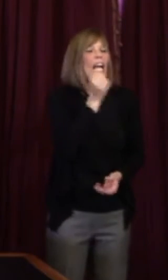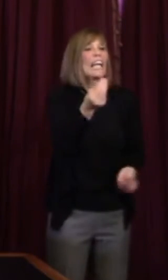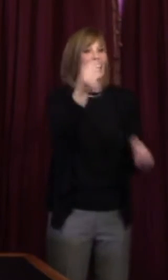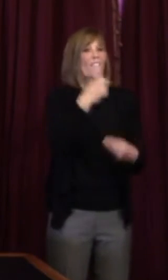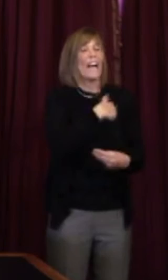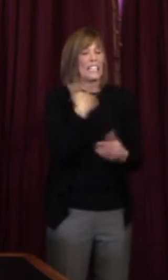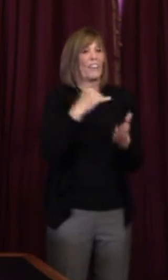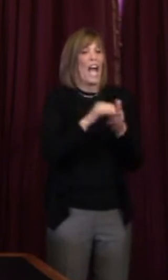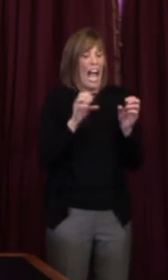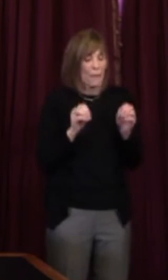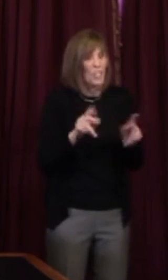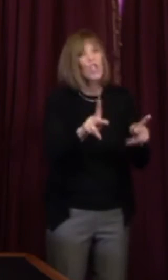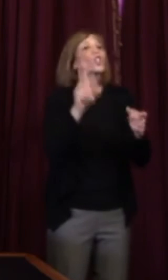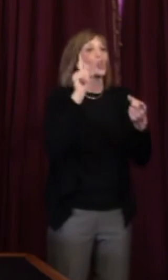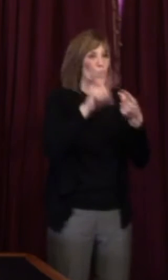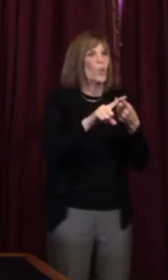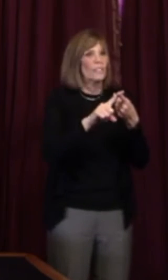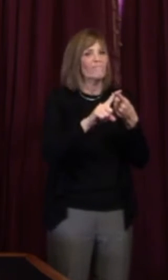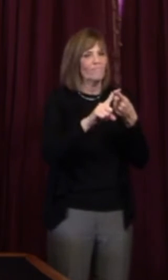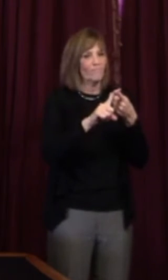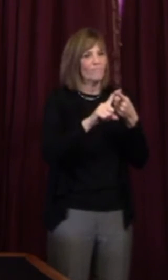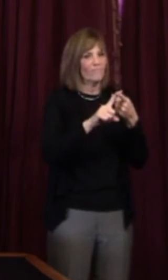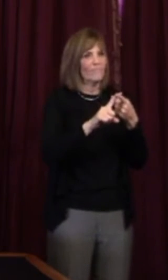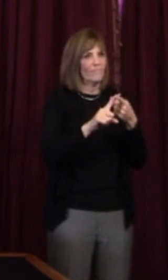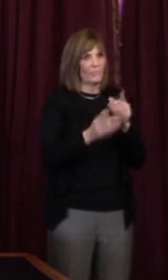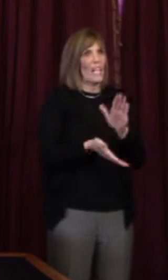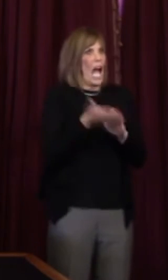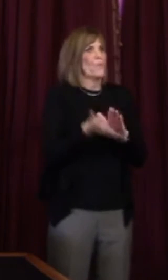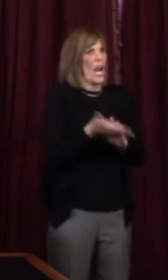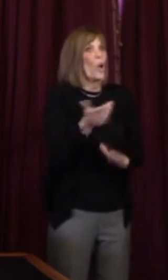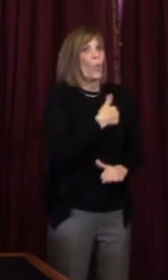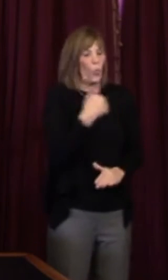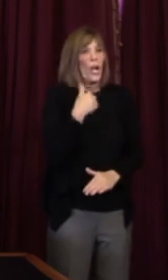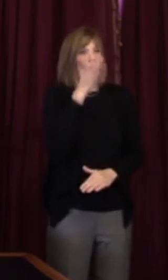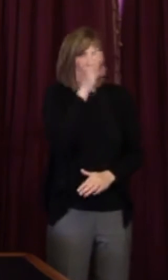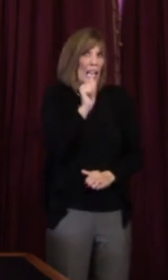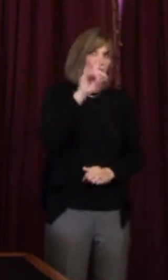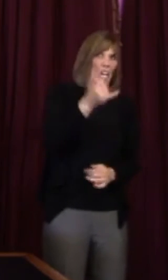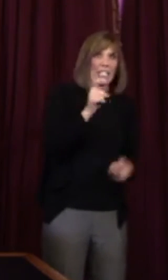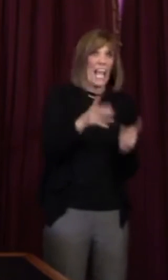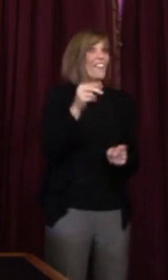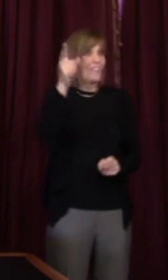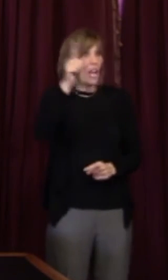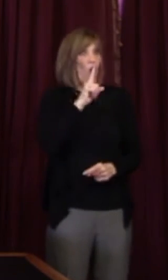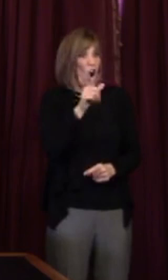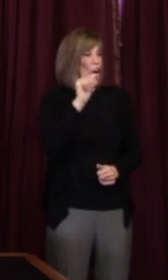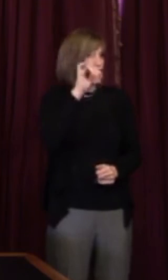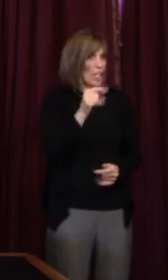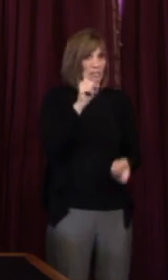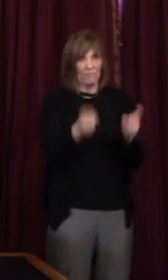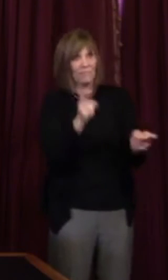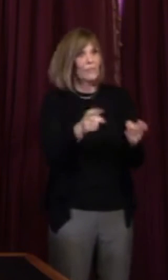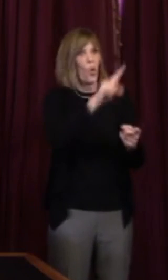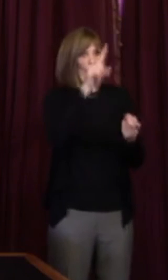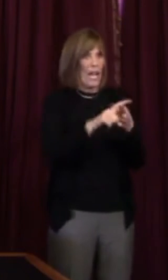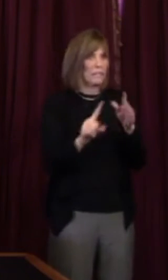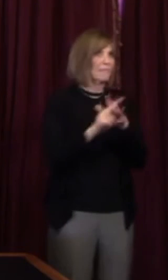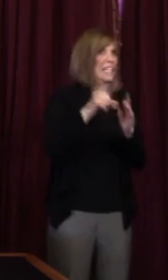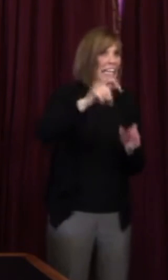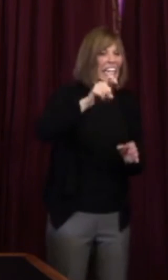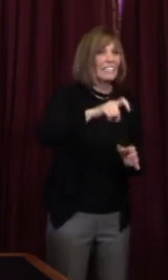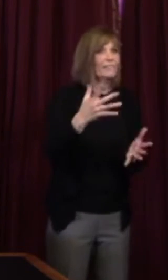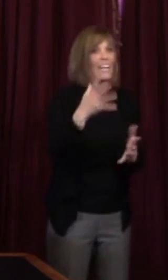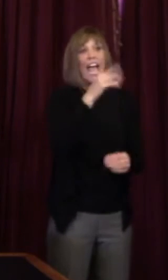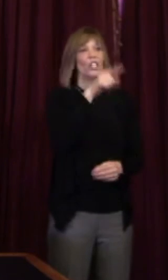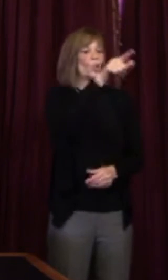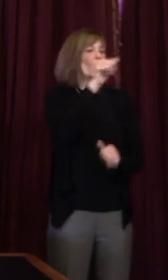us the opportunity to operate. We will adjust, and they are adjusting and doing the things that they need to do. And